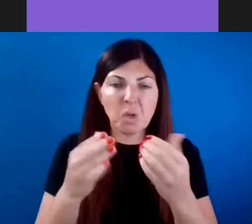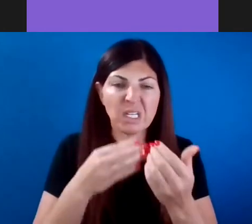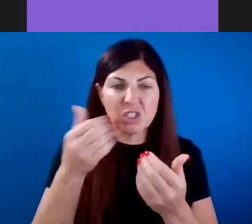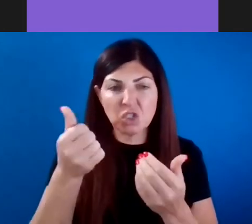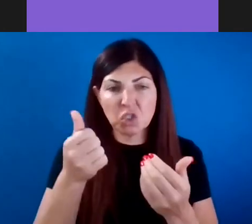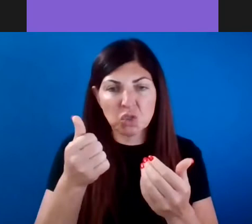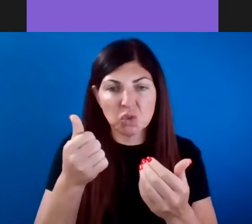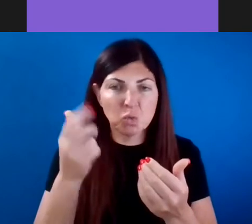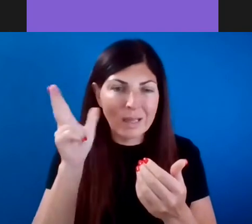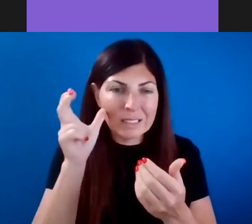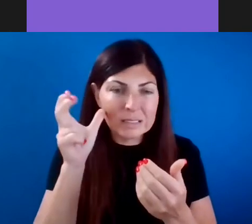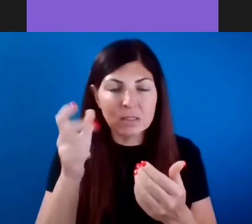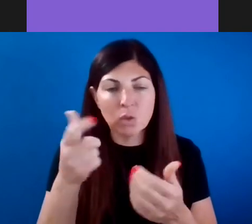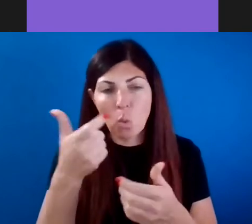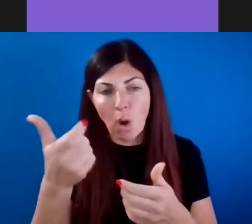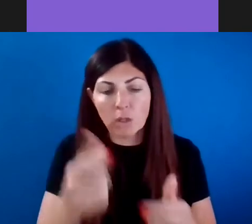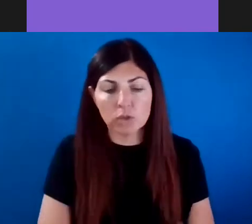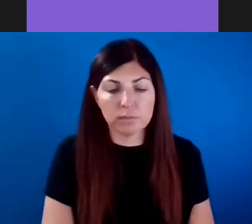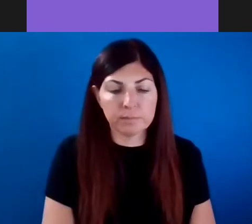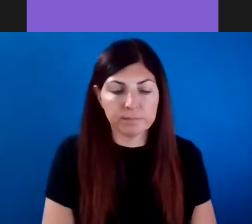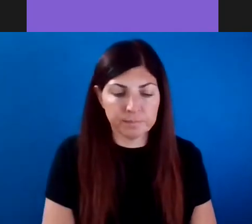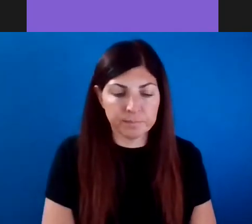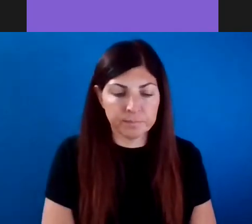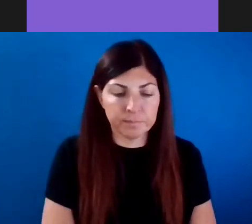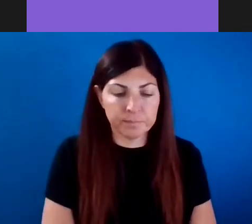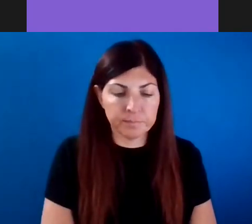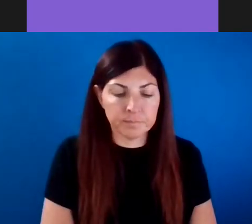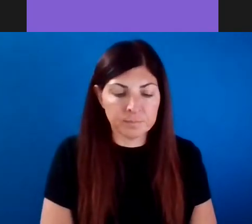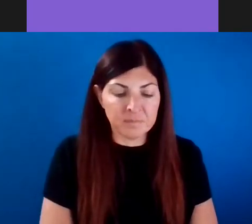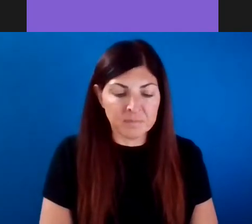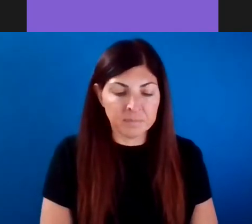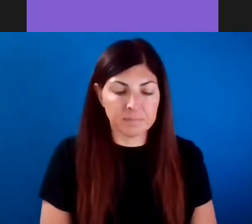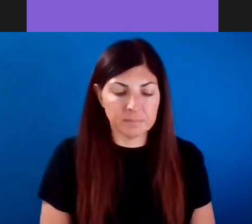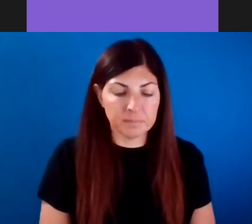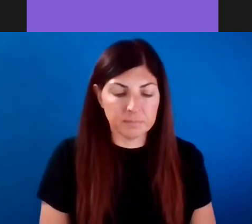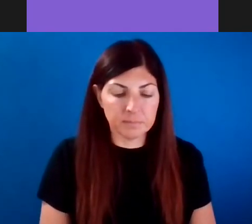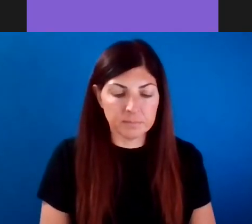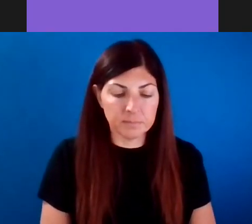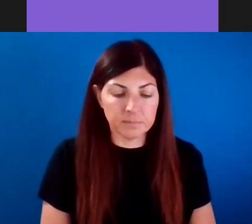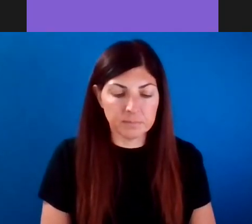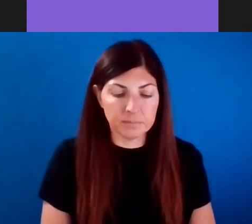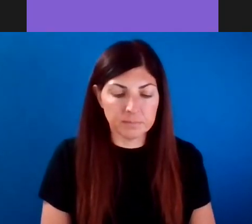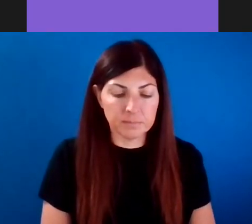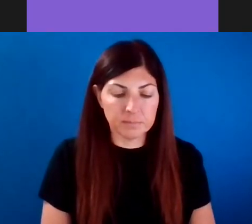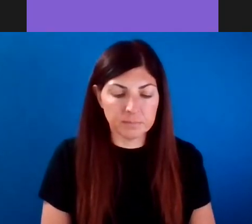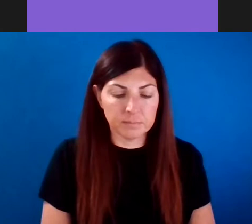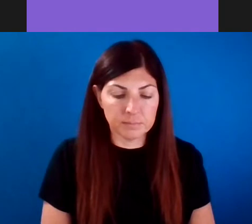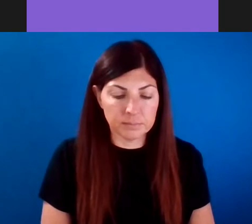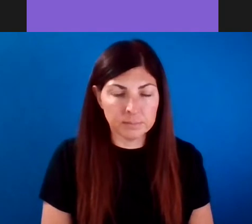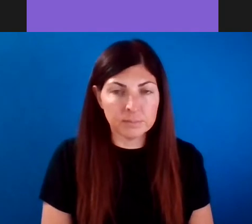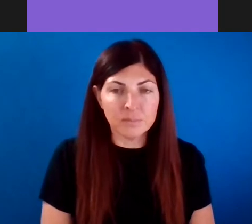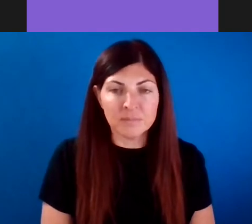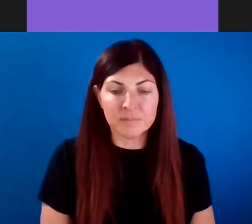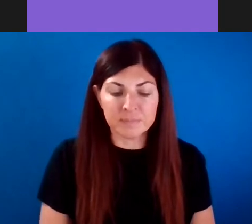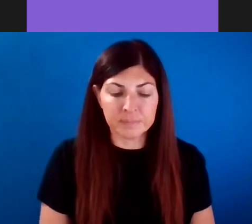folks to listen to. Let me try a different app here and see if I can get this working.